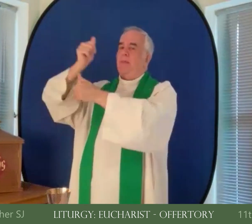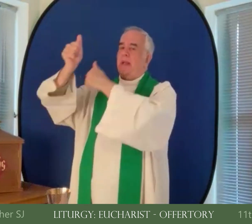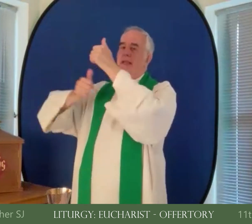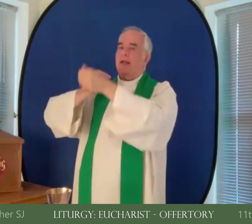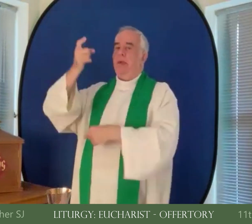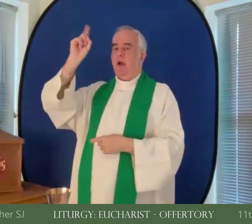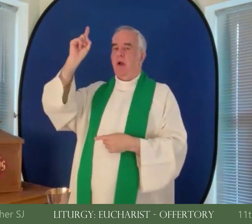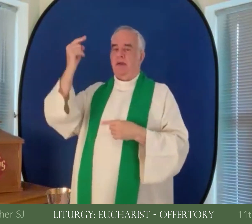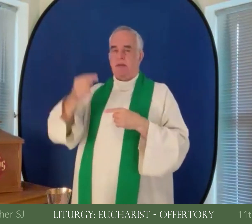Blessed be God.